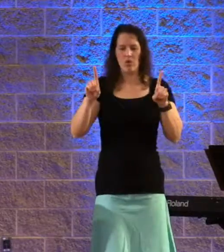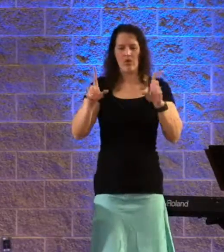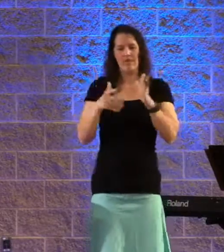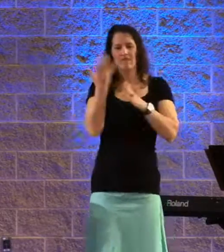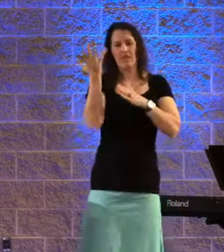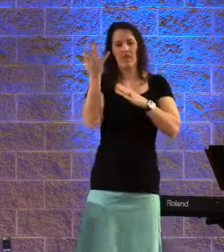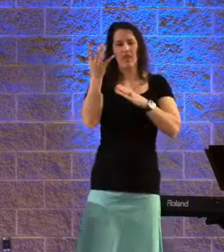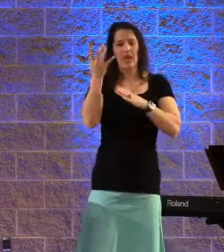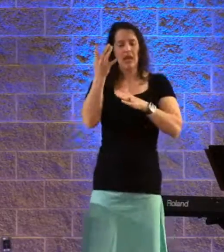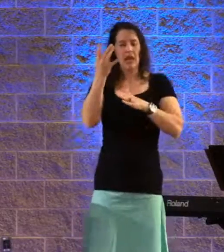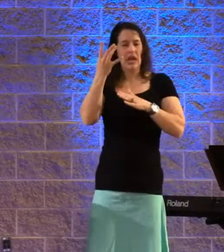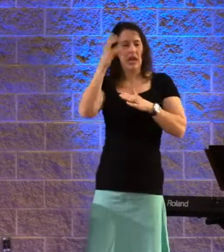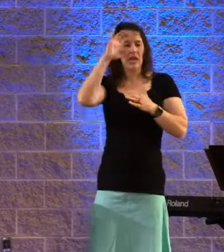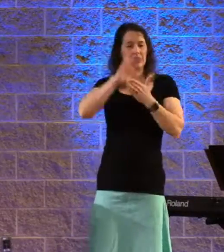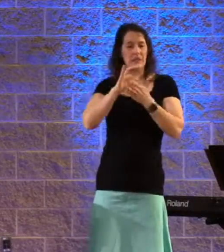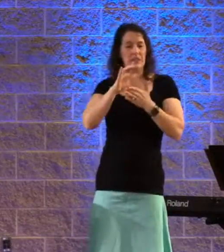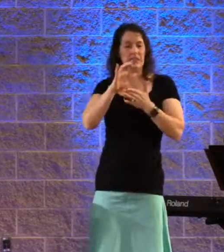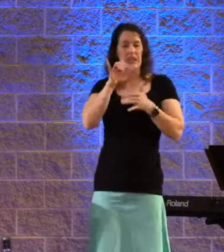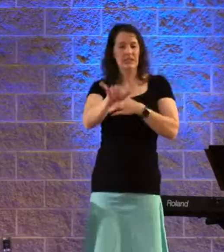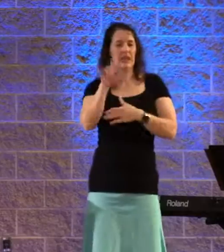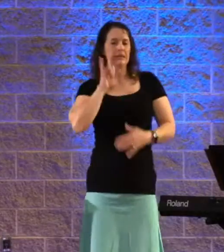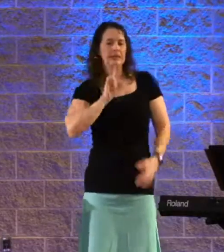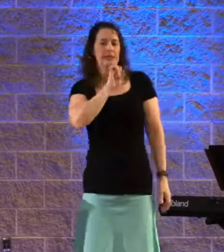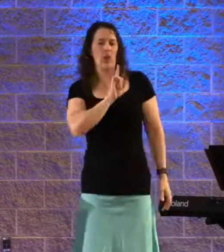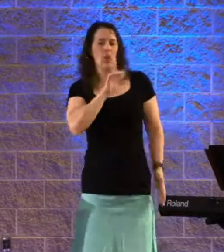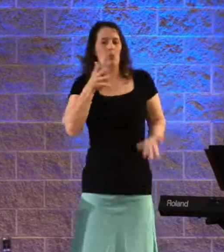fifth husband and just stay single for the rest of her life.